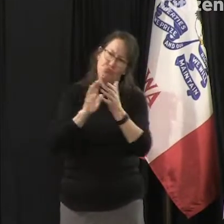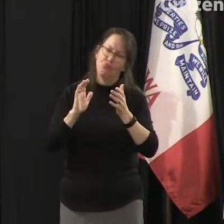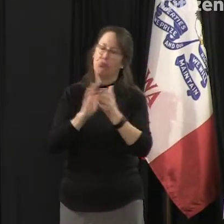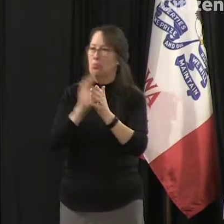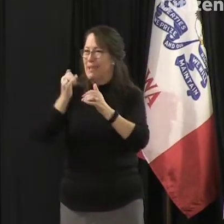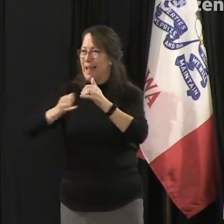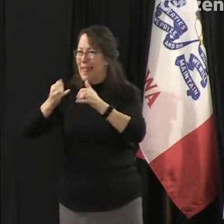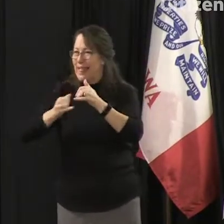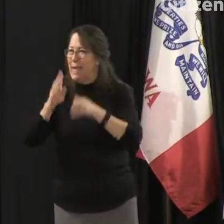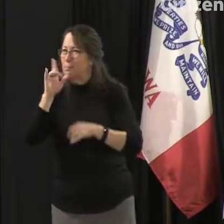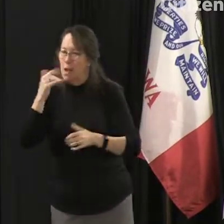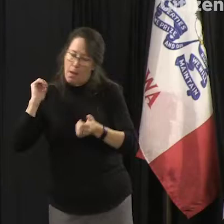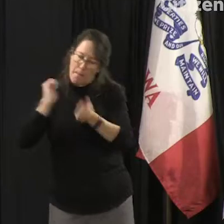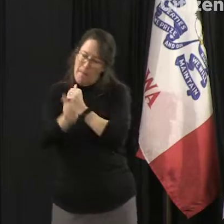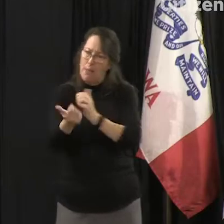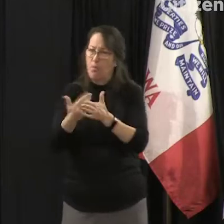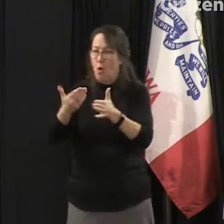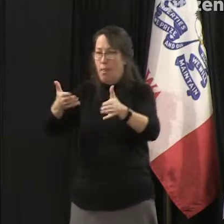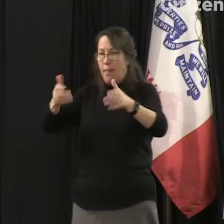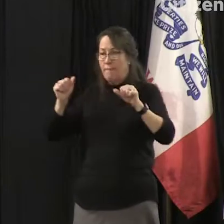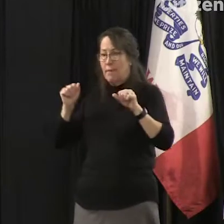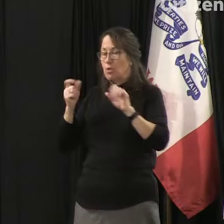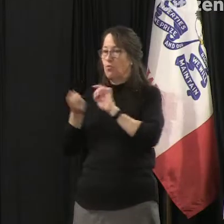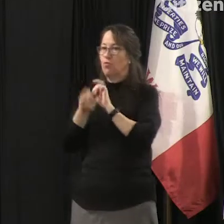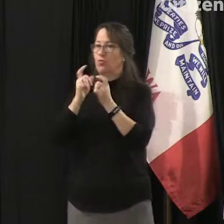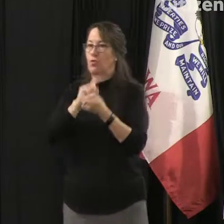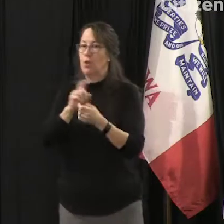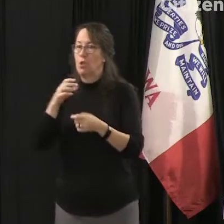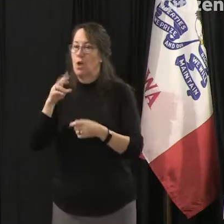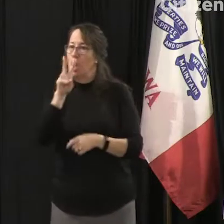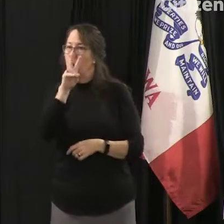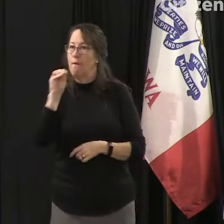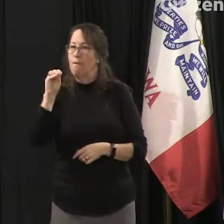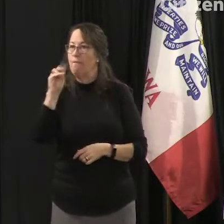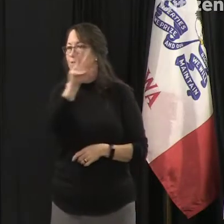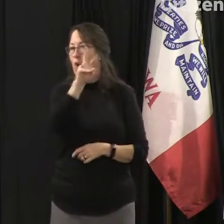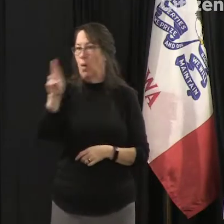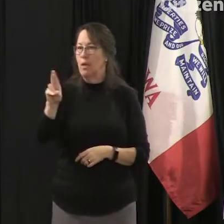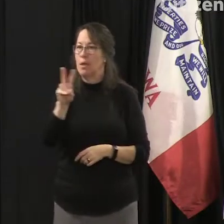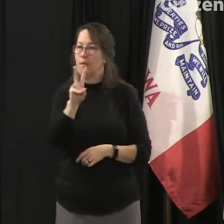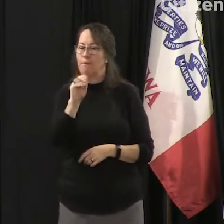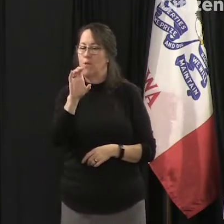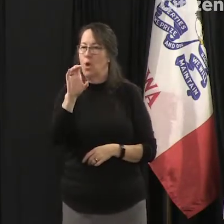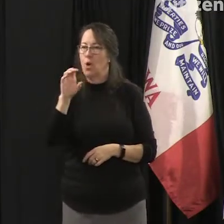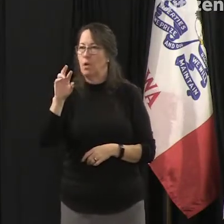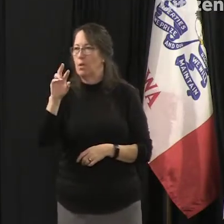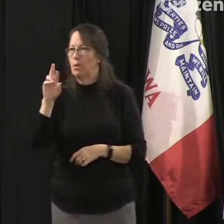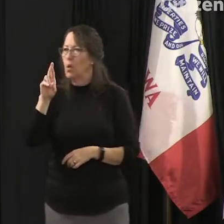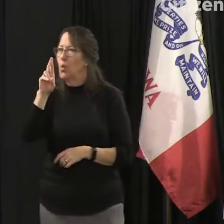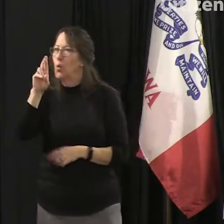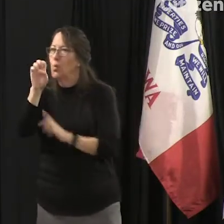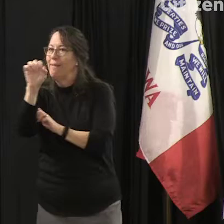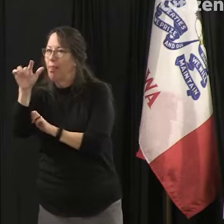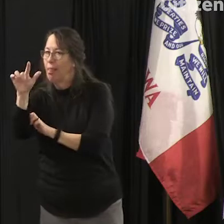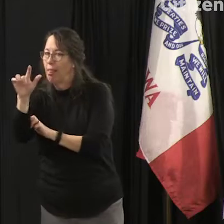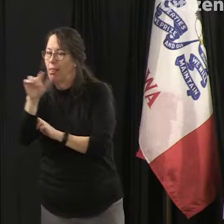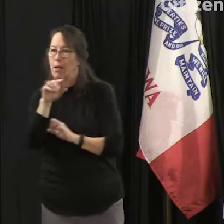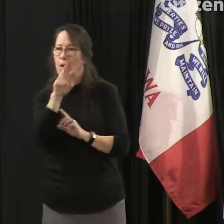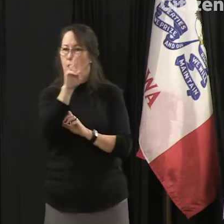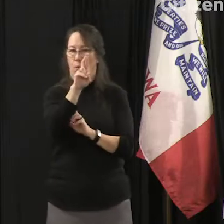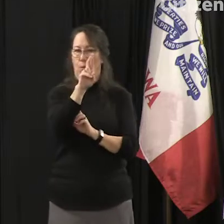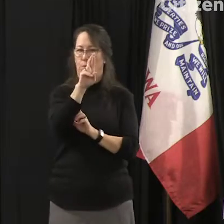The last bill I got passed before I left the Senate was a change in voc rehab. It's called WEOVA, the Work Enforcement,